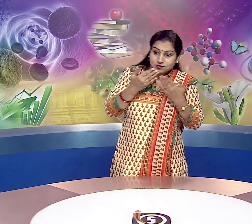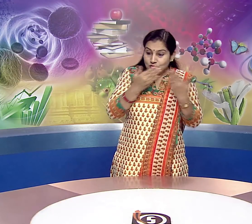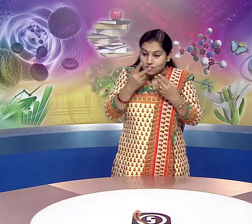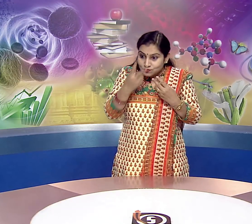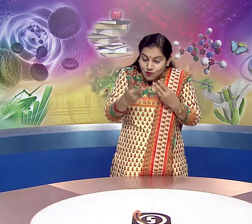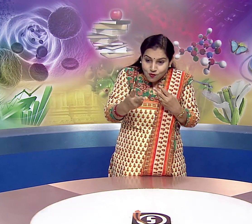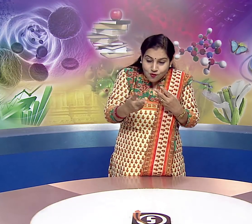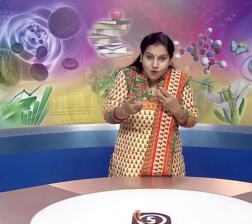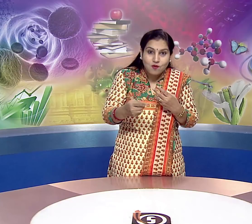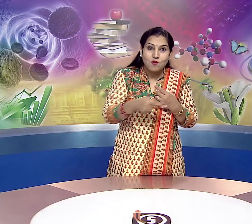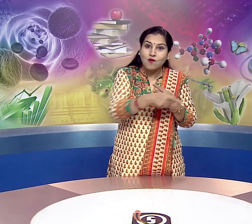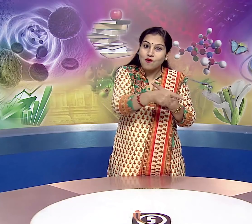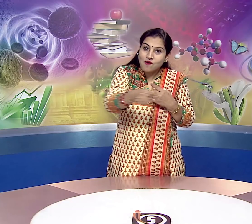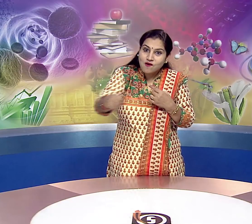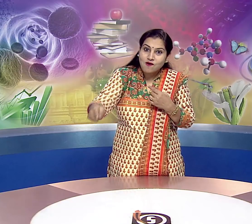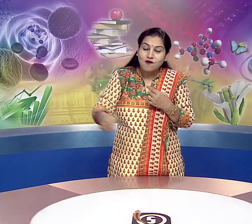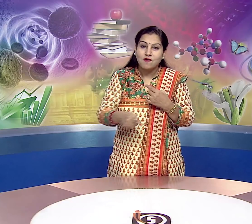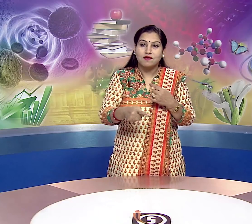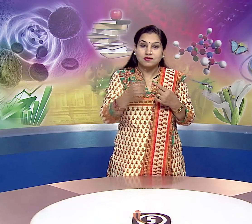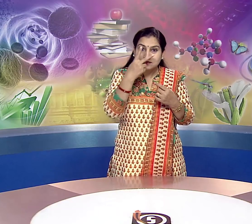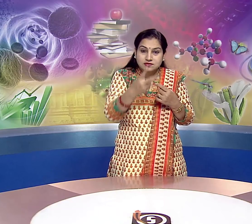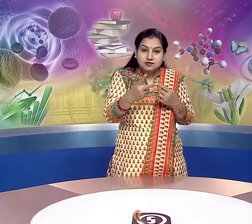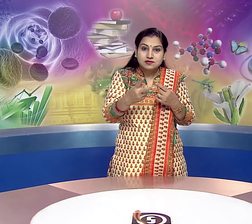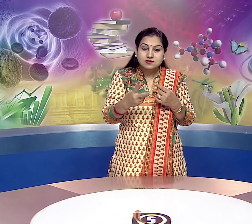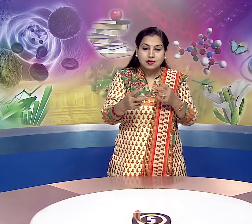one could see a mixed feeling